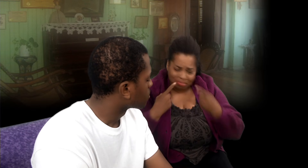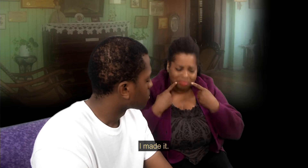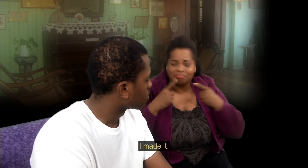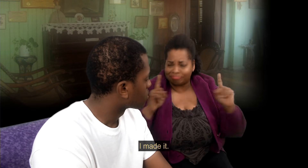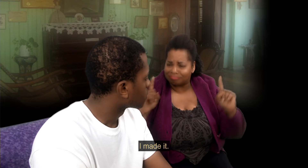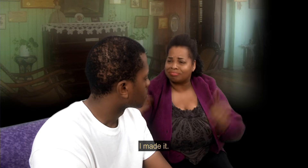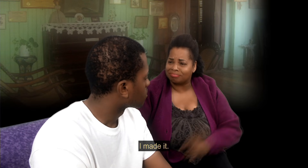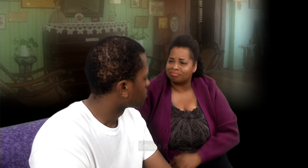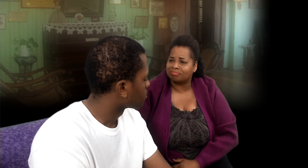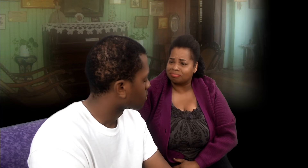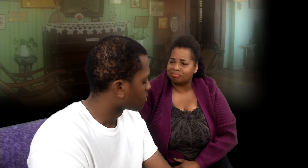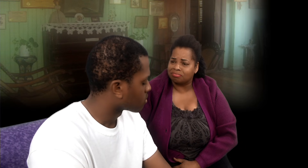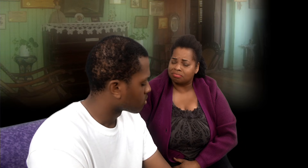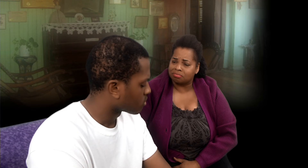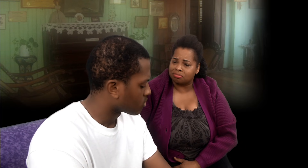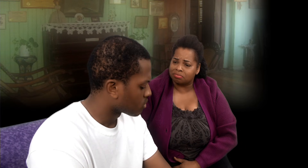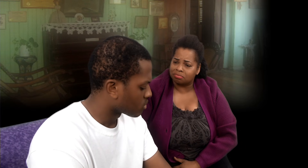I made it.